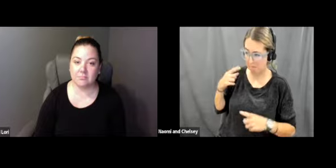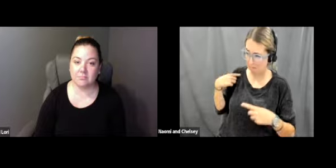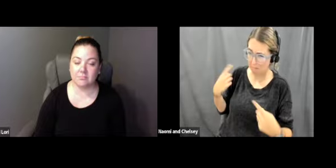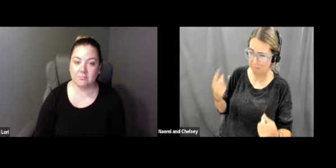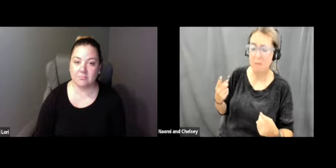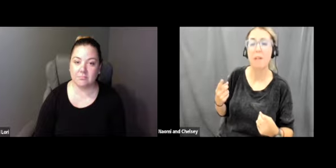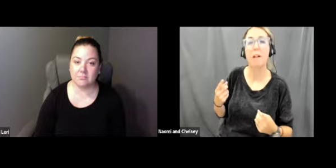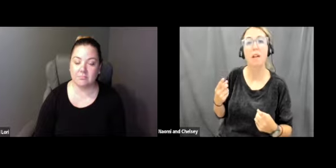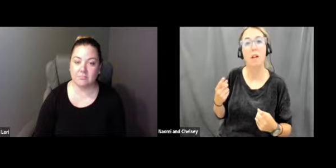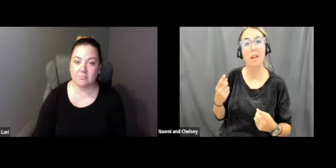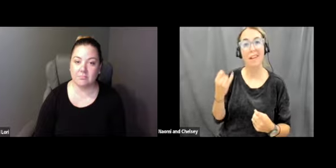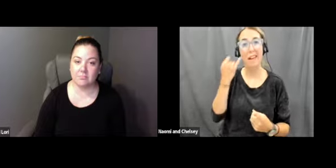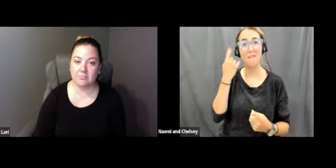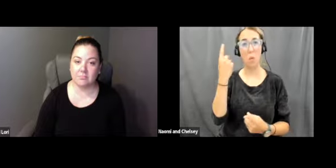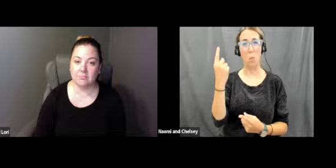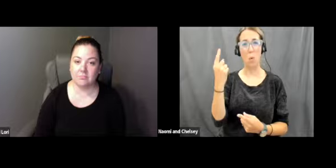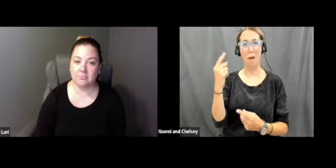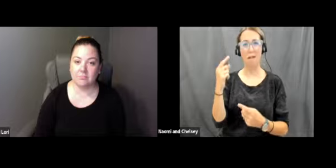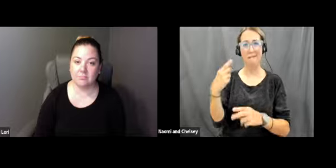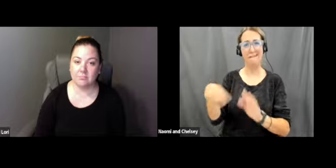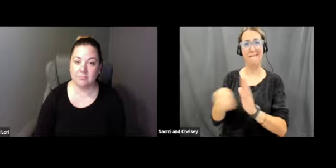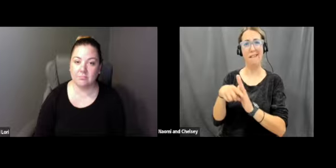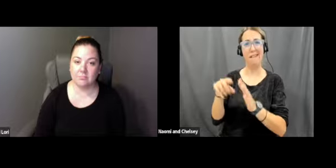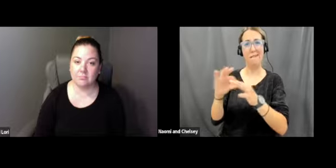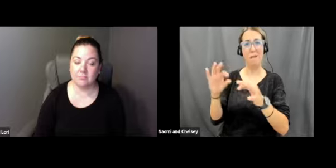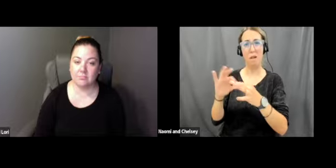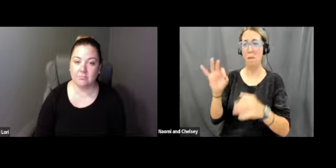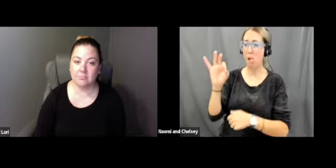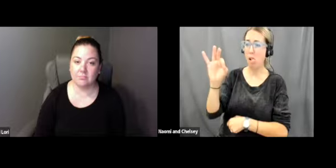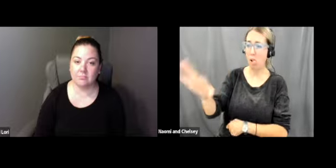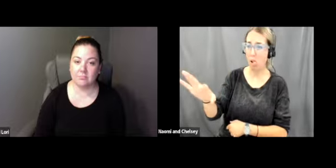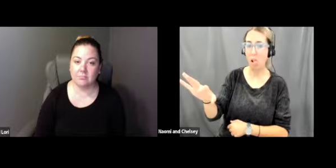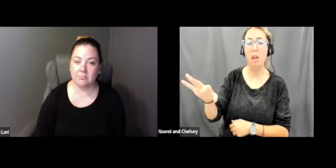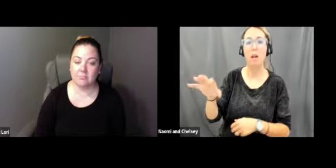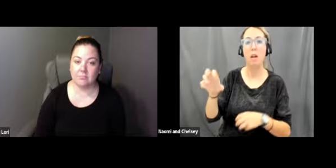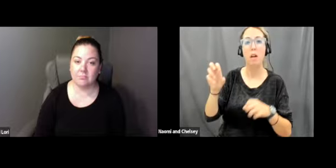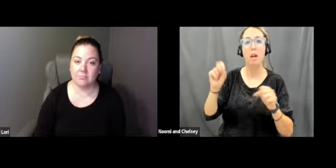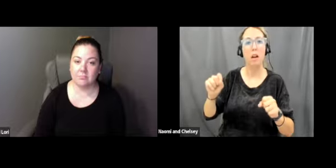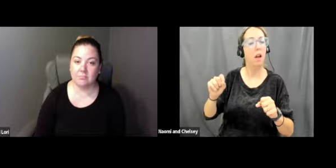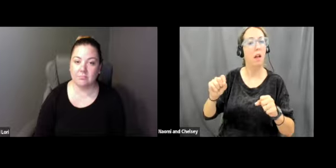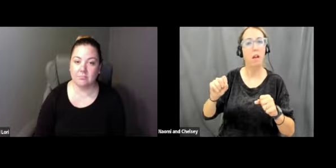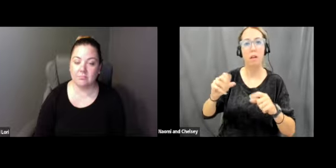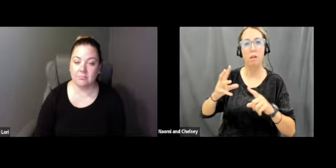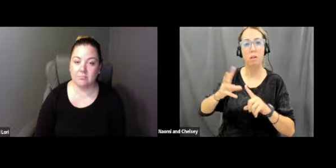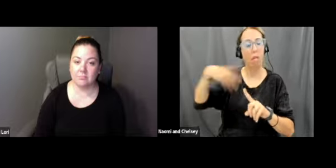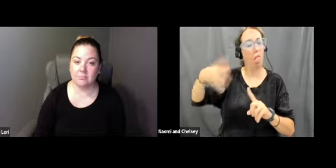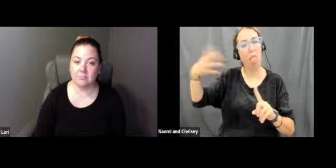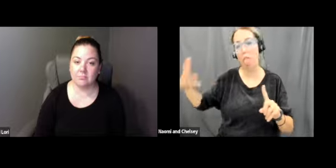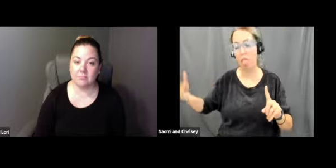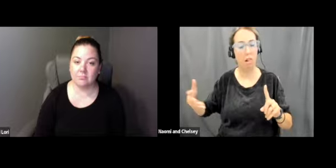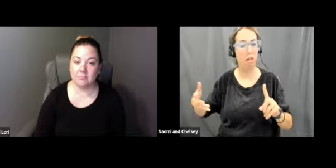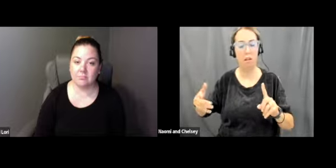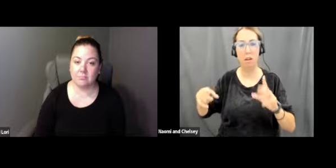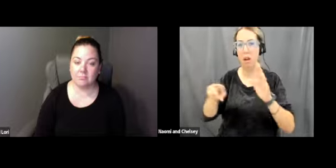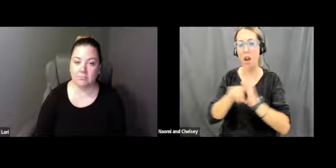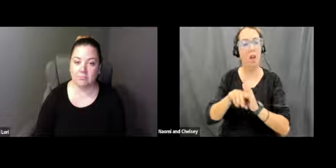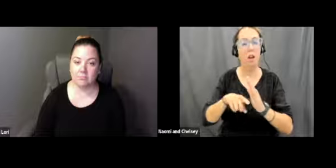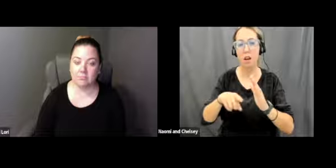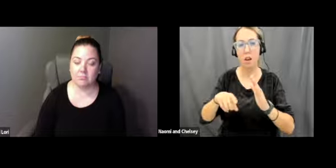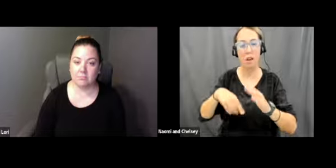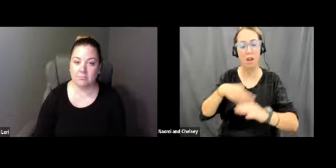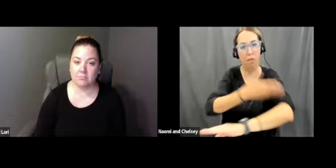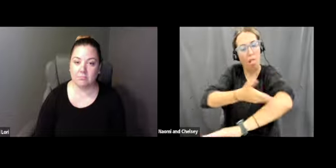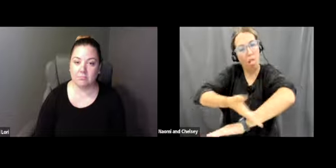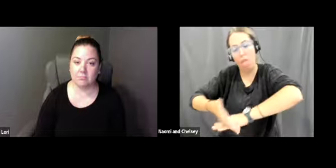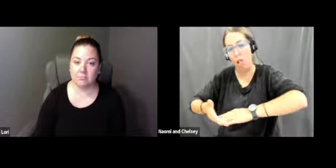this whole path of diet culture and disordered eating and even eating disorders, and how harmful it can